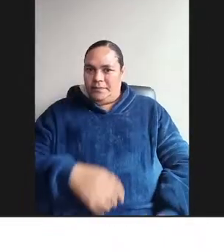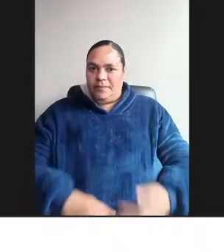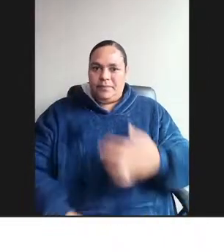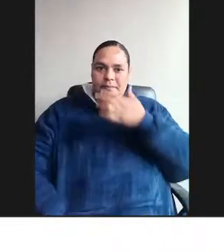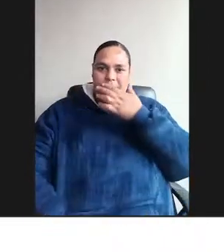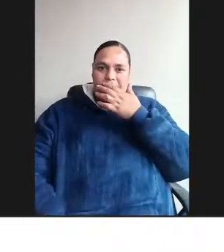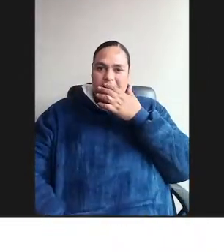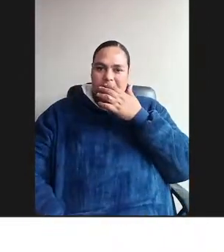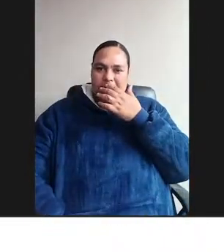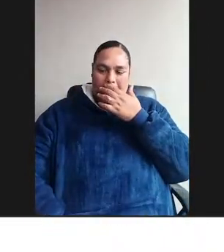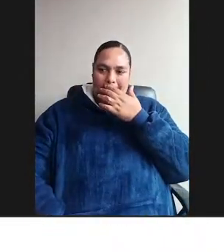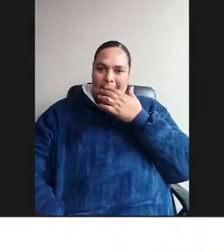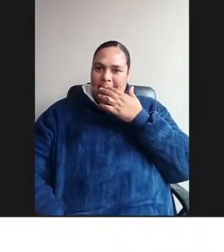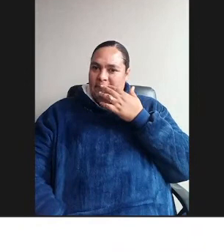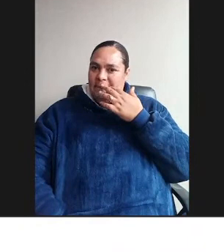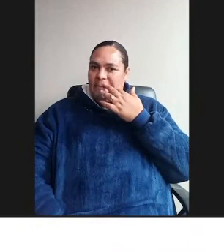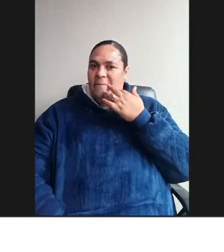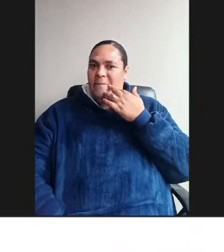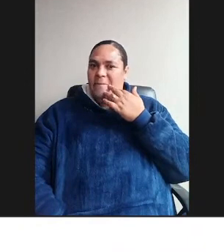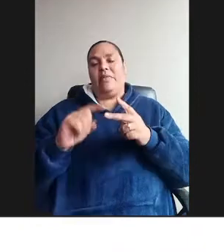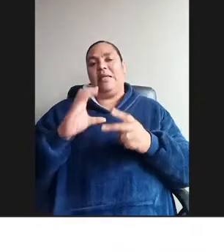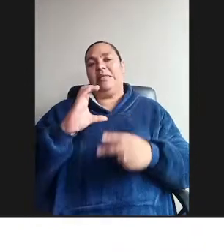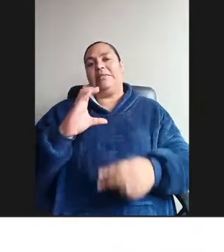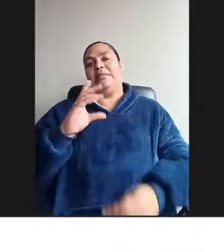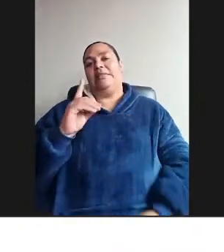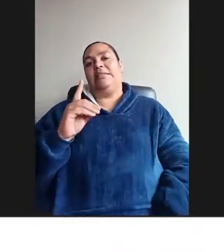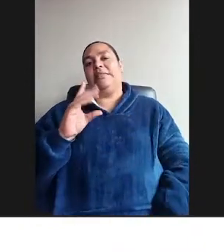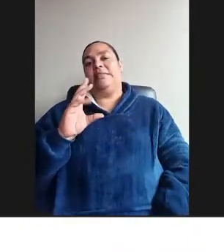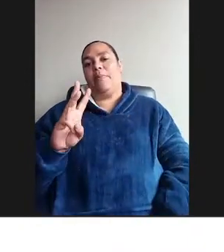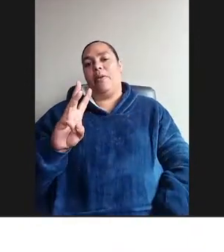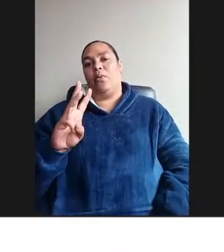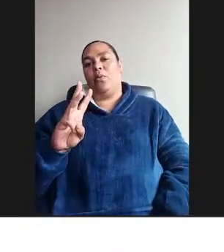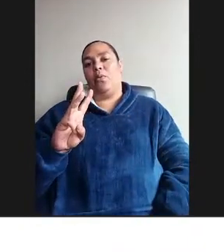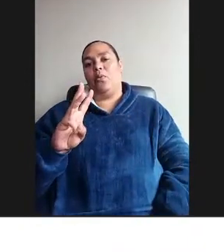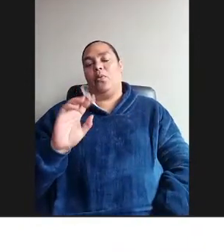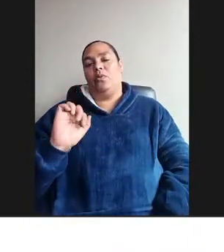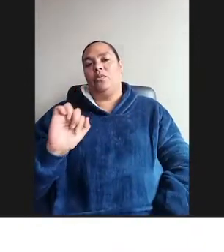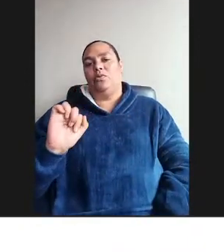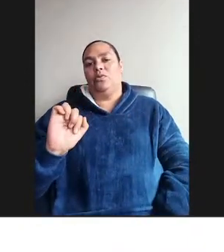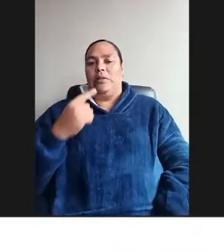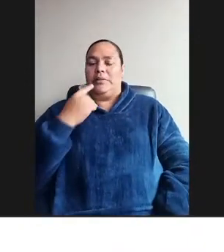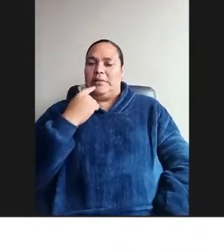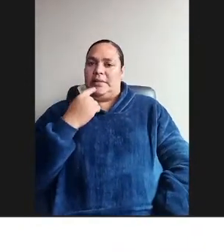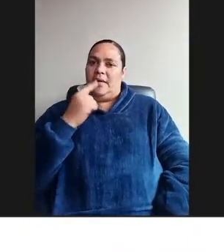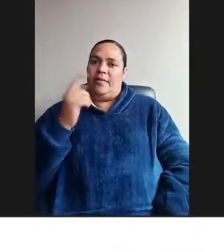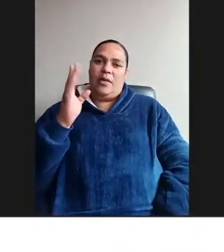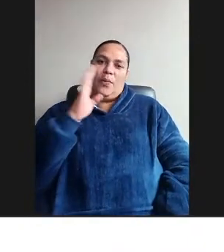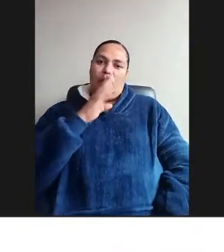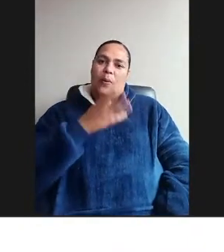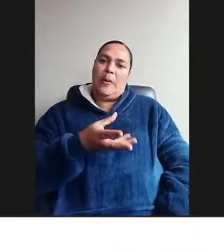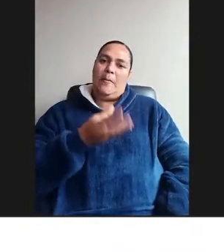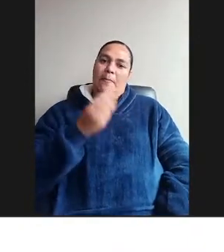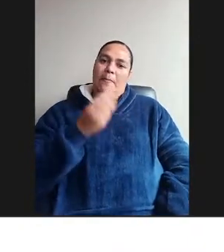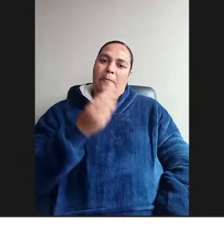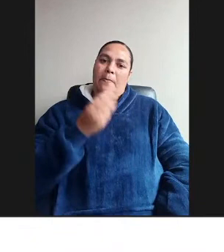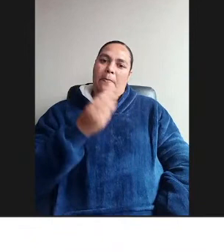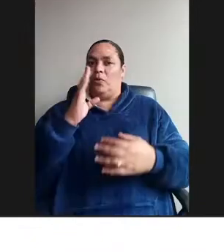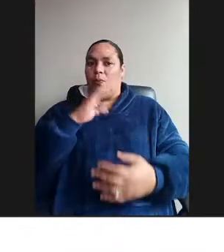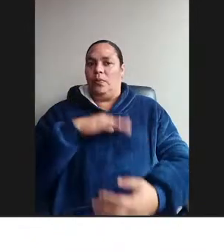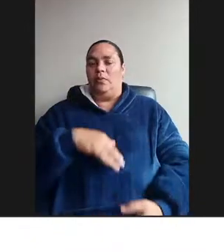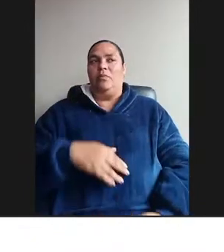Temba, the issue of CDWs saying that they're not receiving the information.